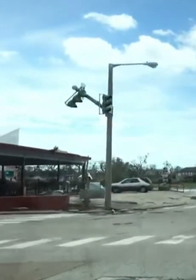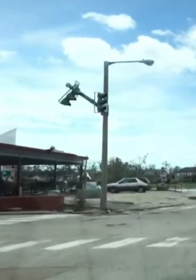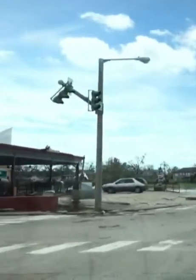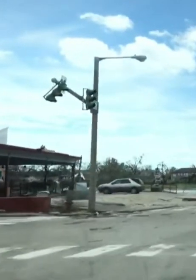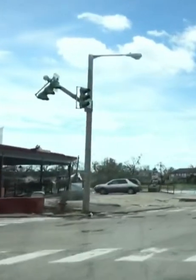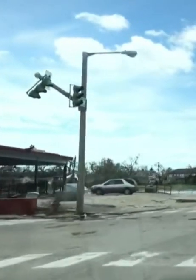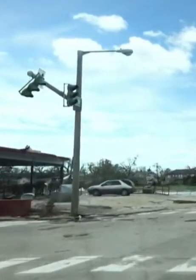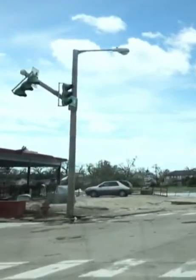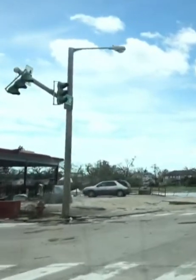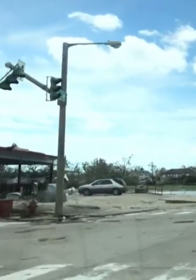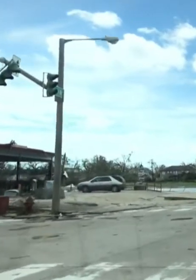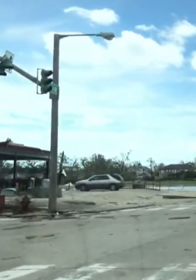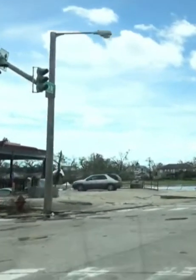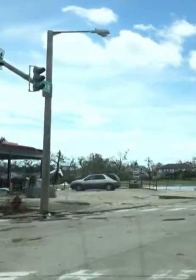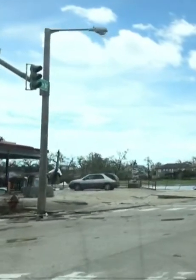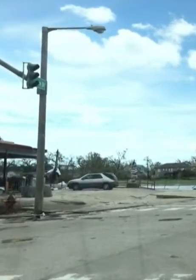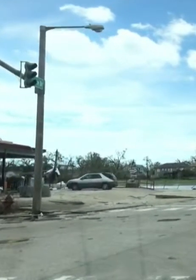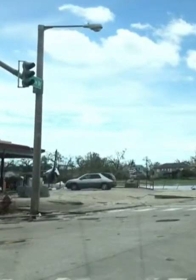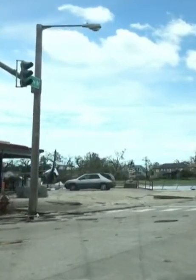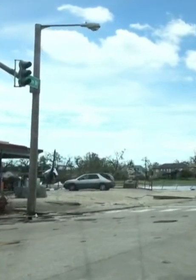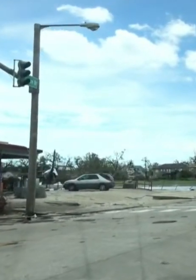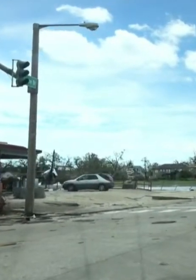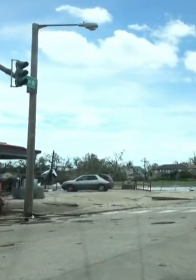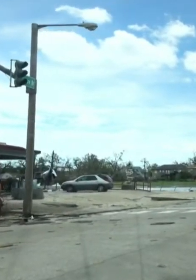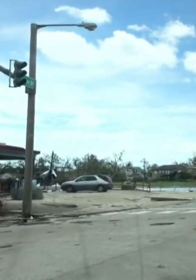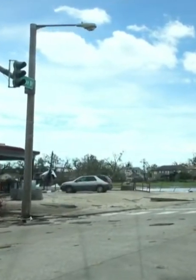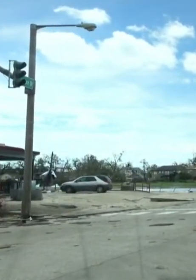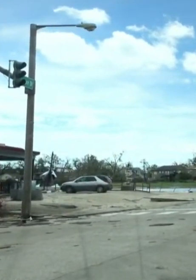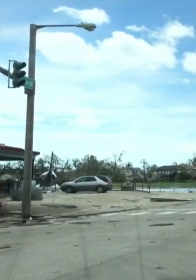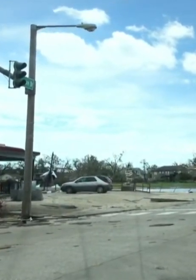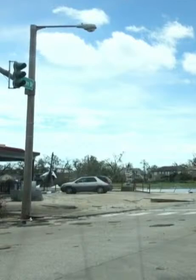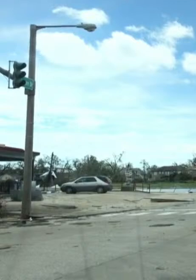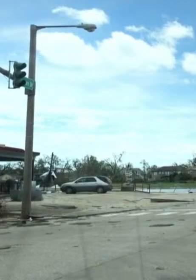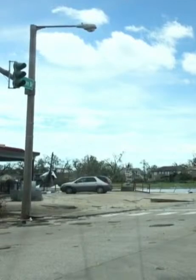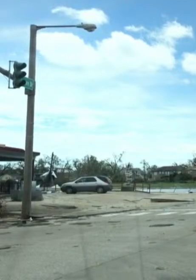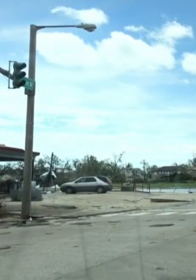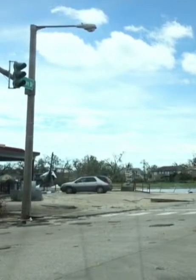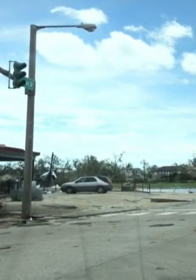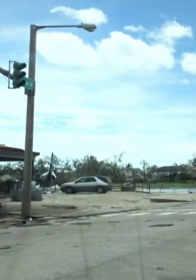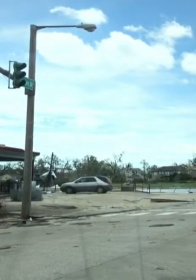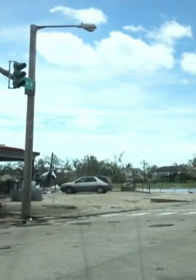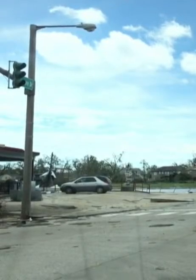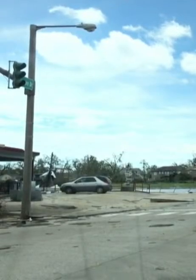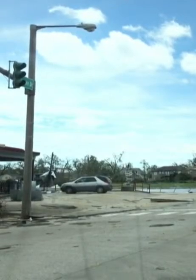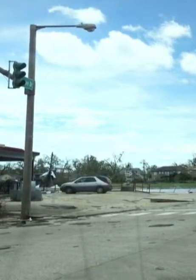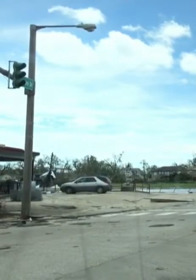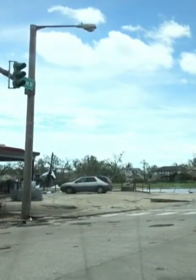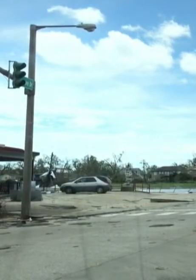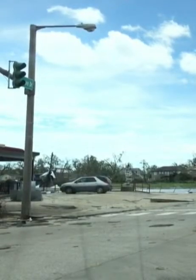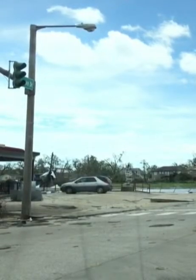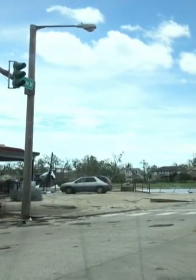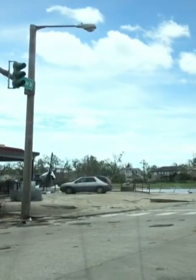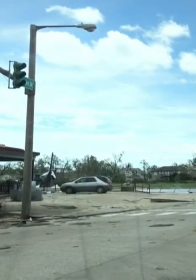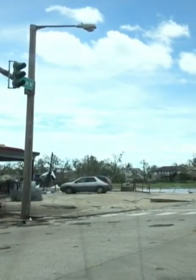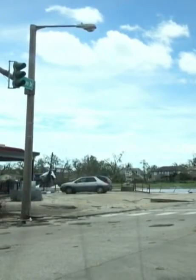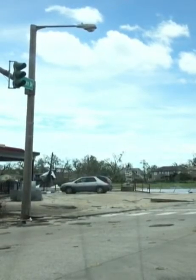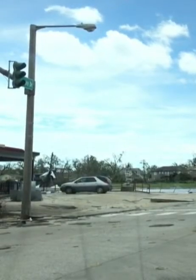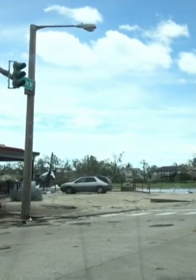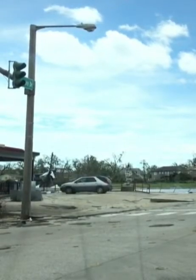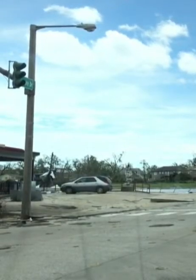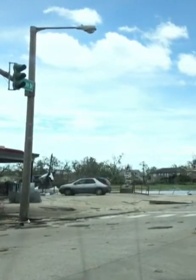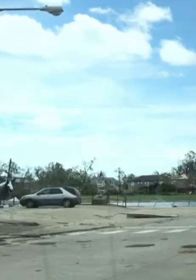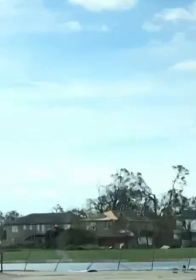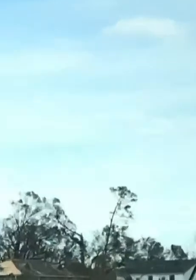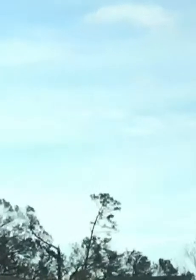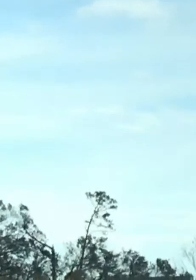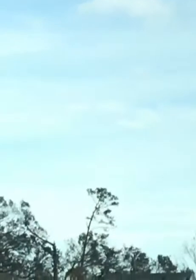have to come back to and give them a sense of what is left when they do decide to come back and when it's okay for them